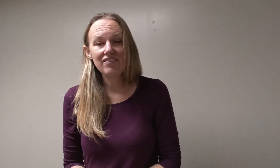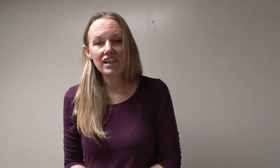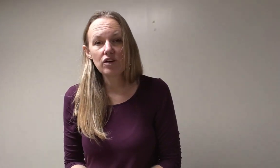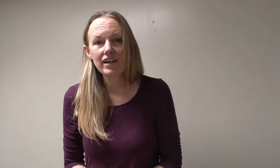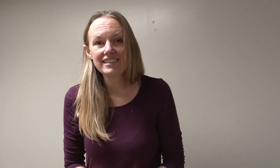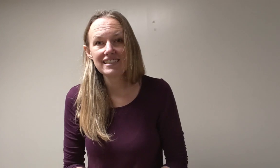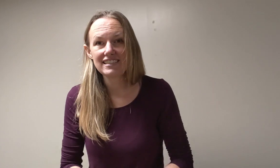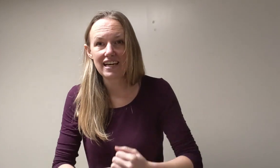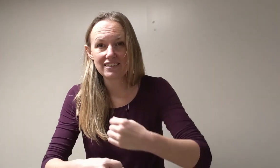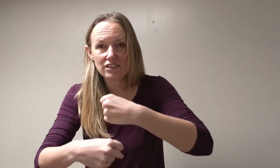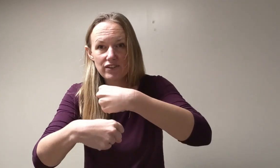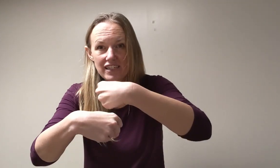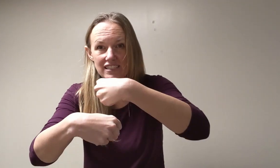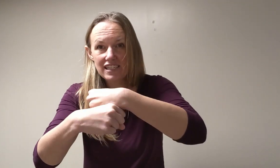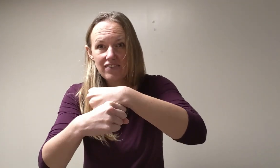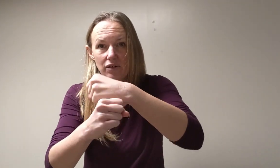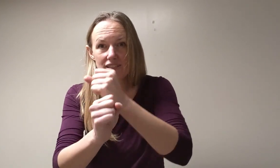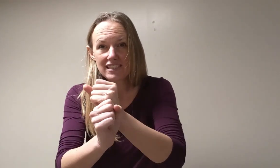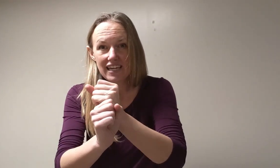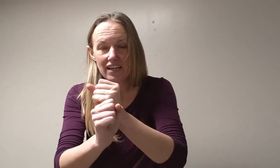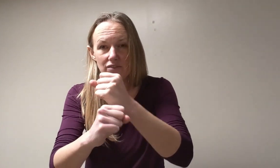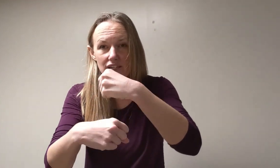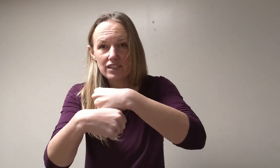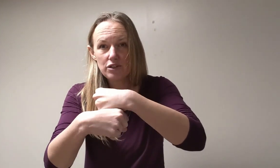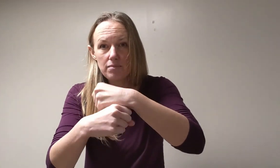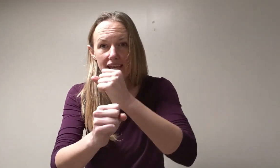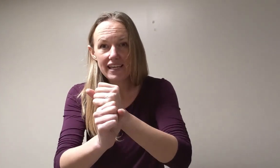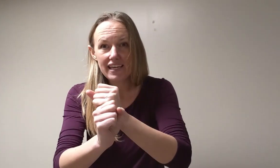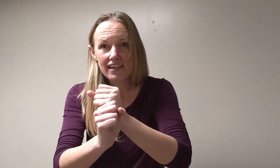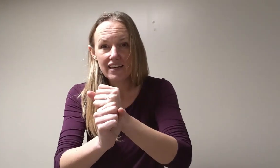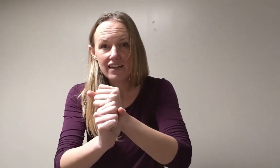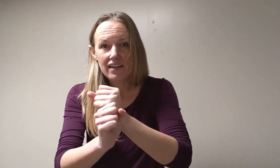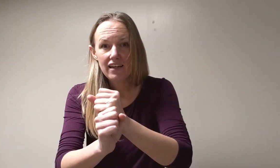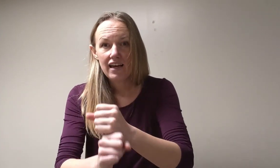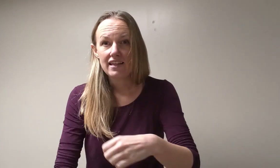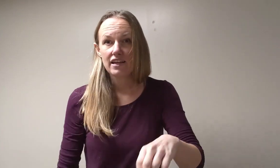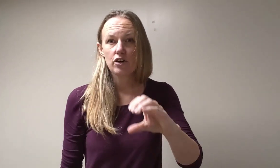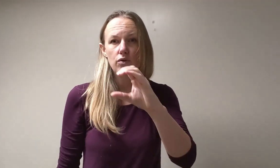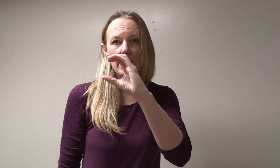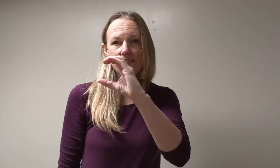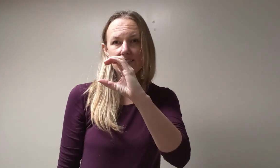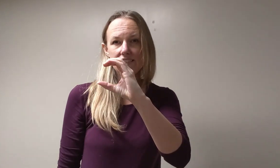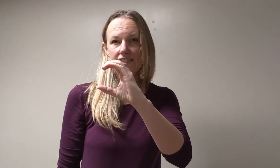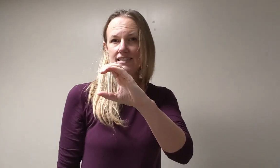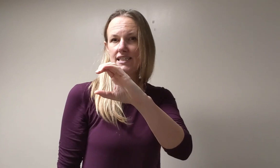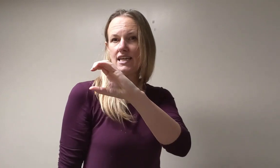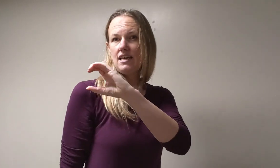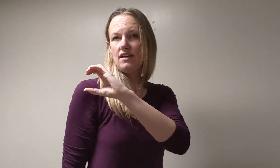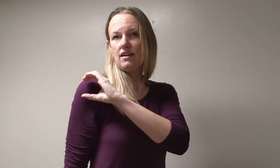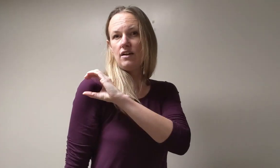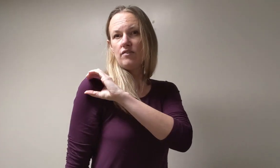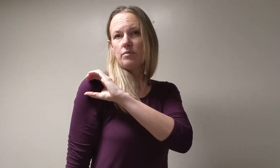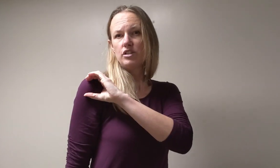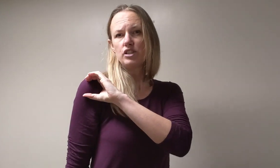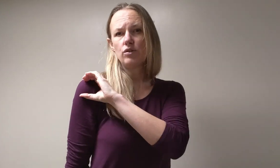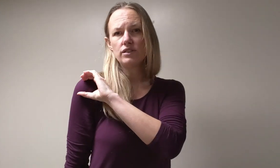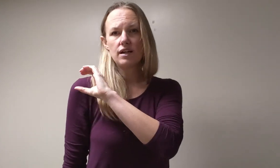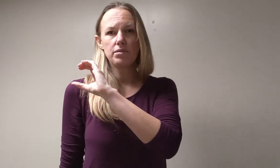Conceiving Christ the Son. So for conceiving, once again, we're going to do making, and then Christ, a C, from your shoulder up